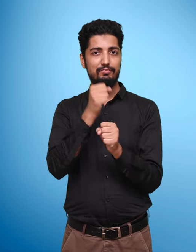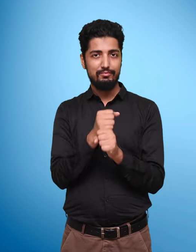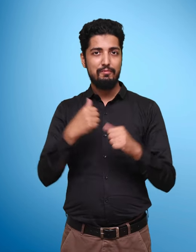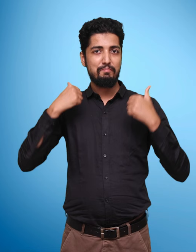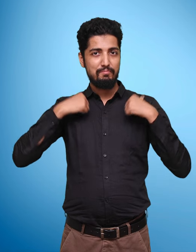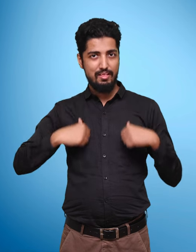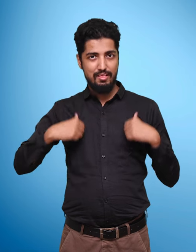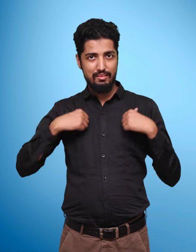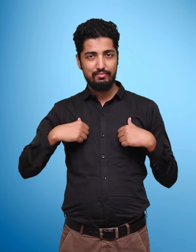Bag.